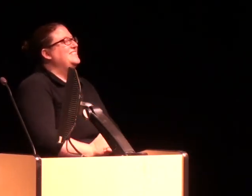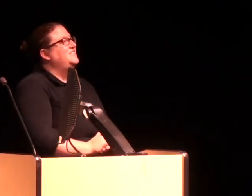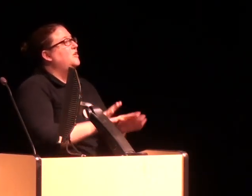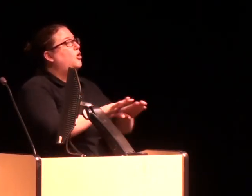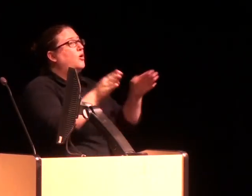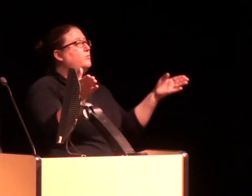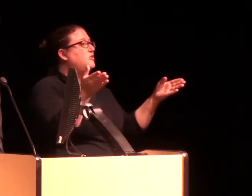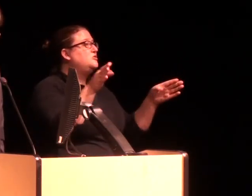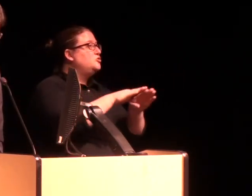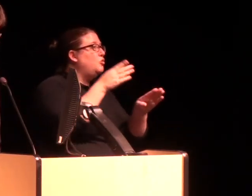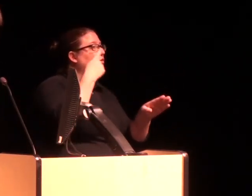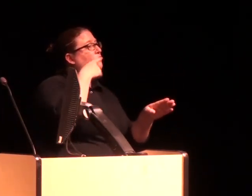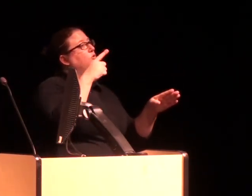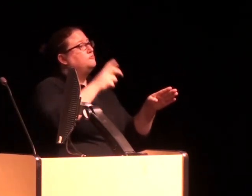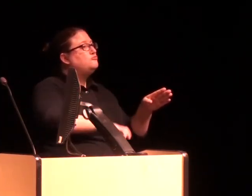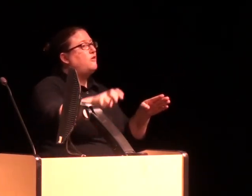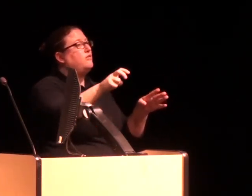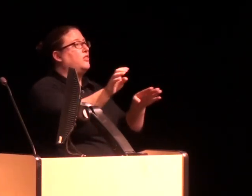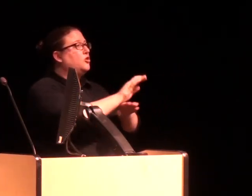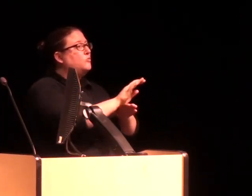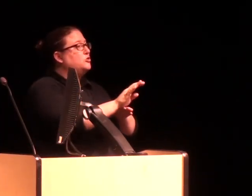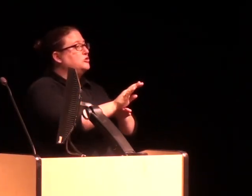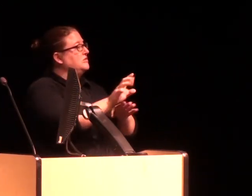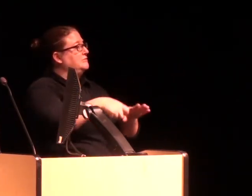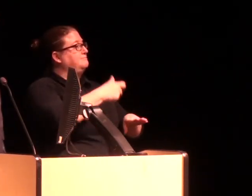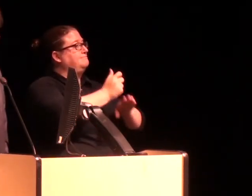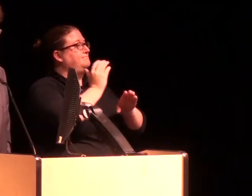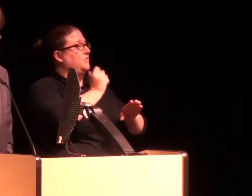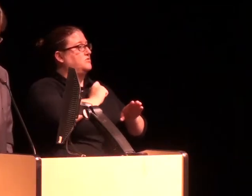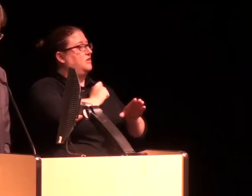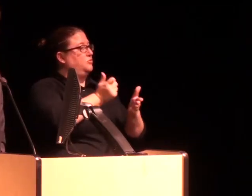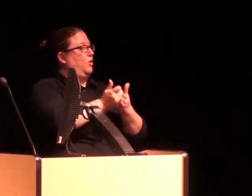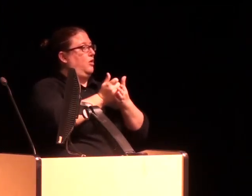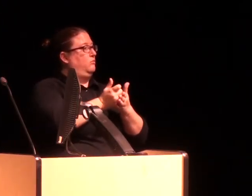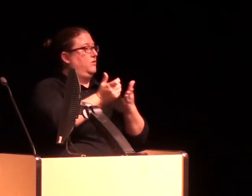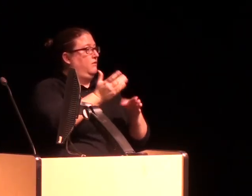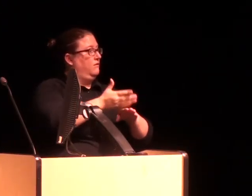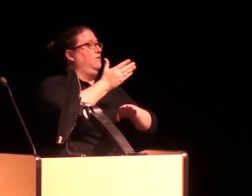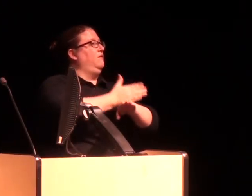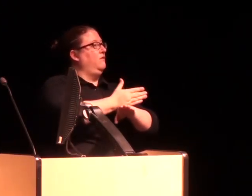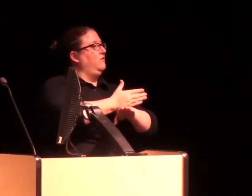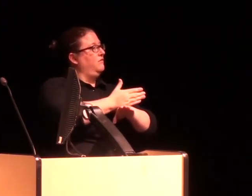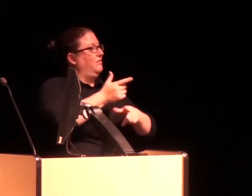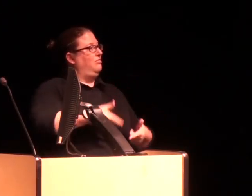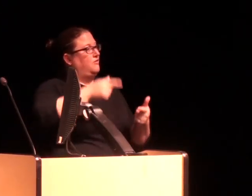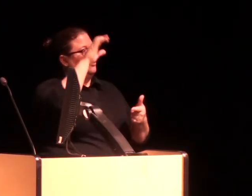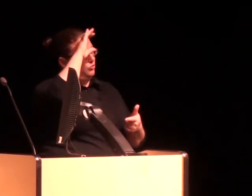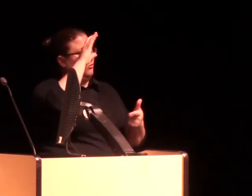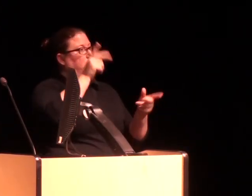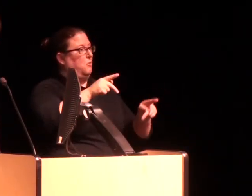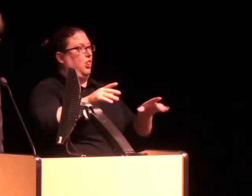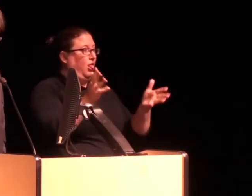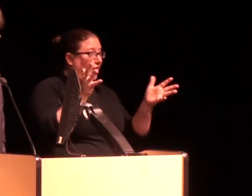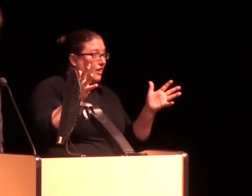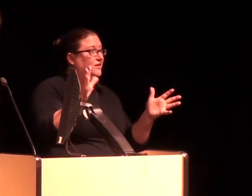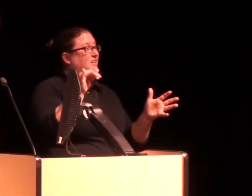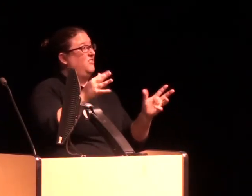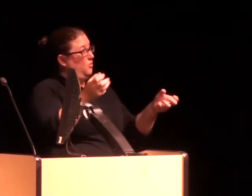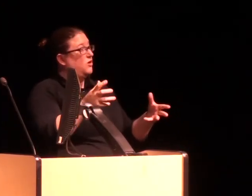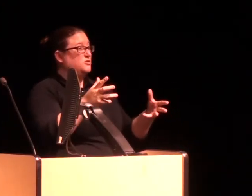and commerce, positioning ourselves to improve the life of the Cuban people. Applause. So if you want to consolidate our leadership